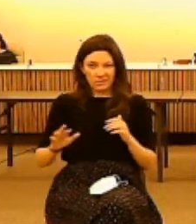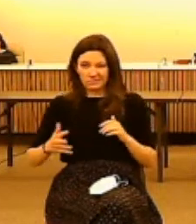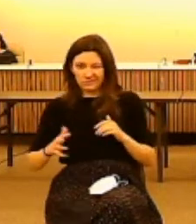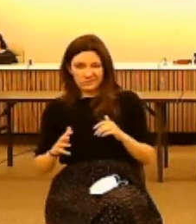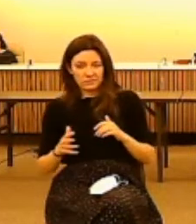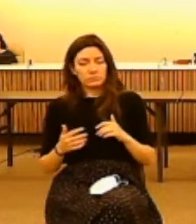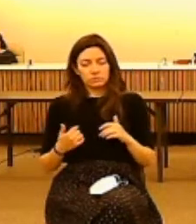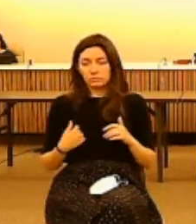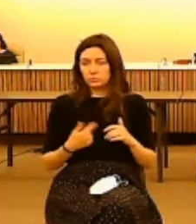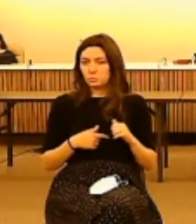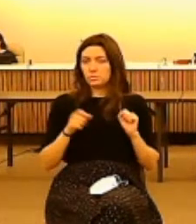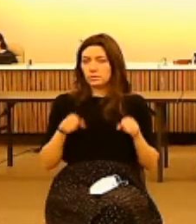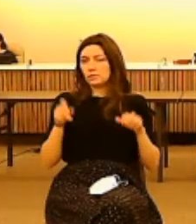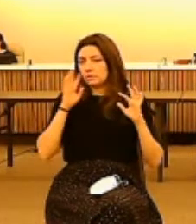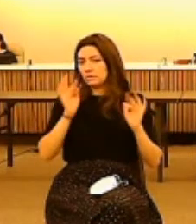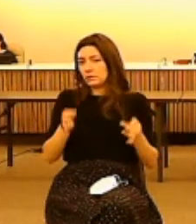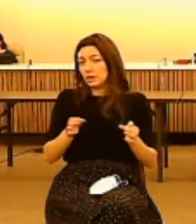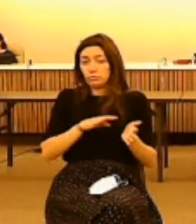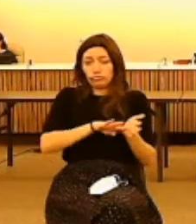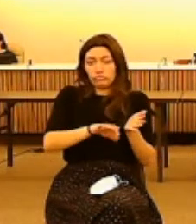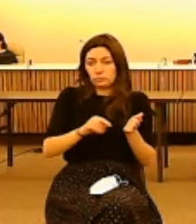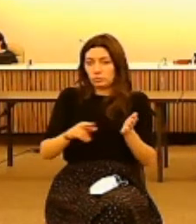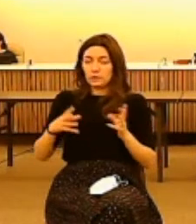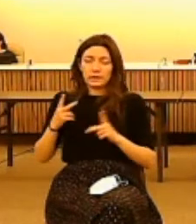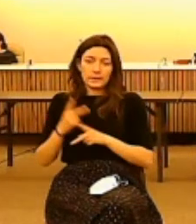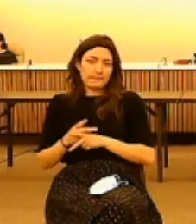we can then make the decision to reject all bids.